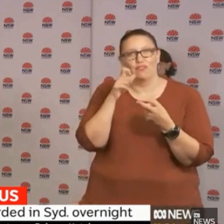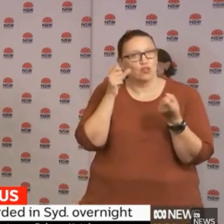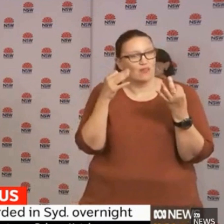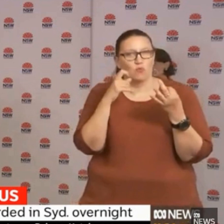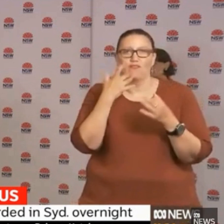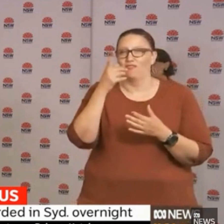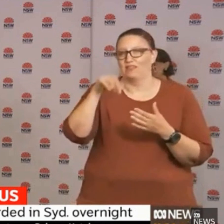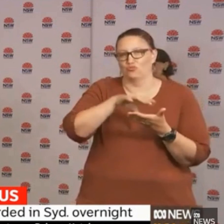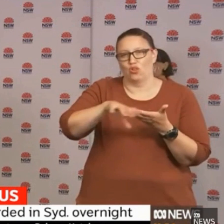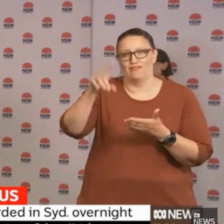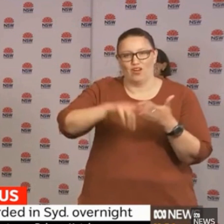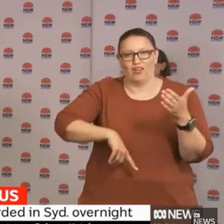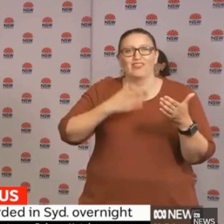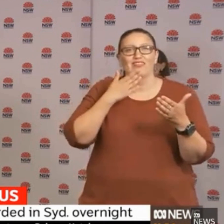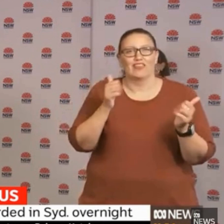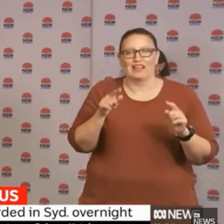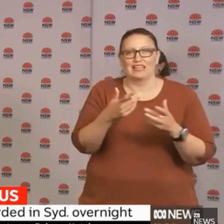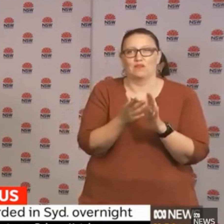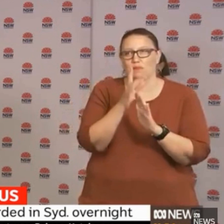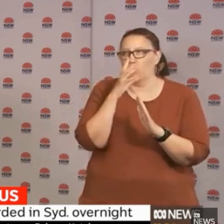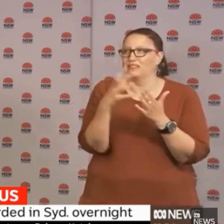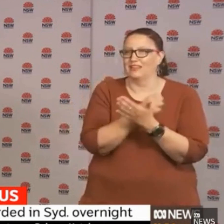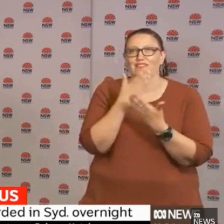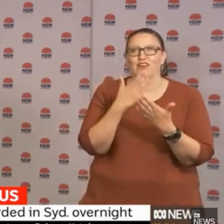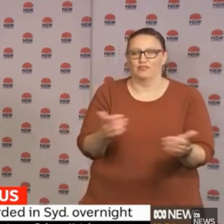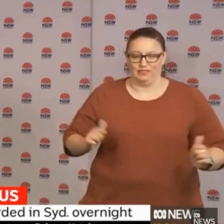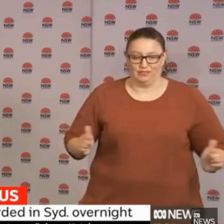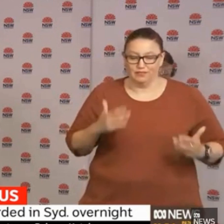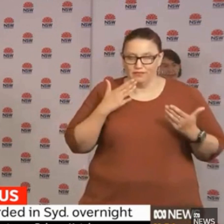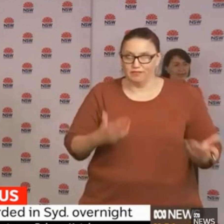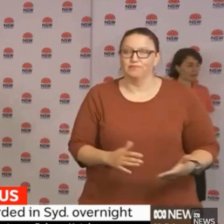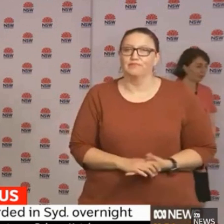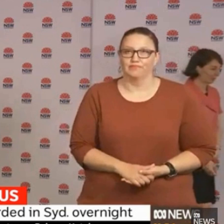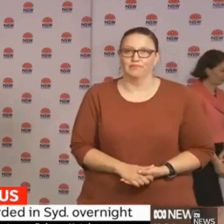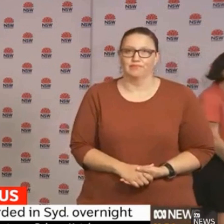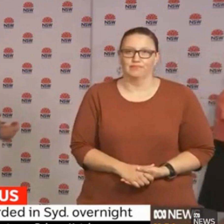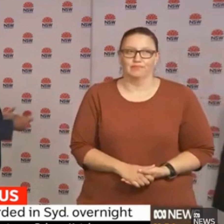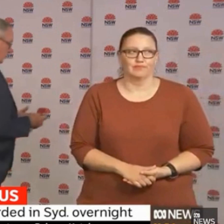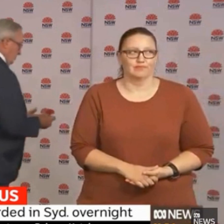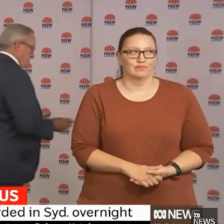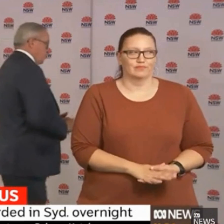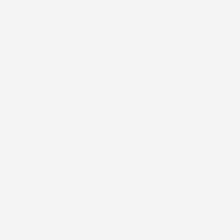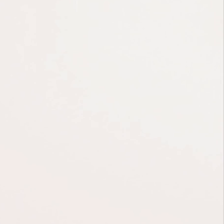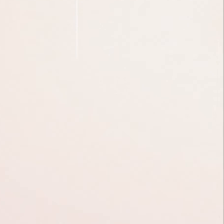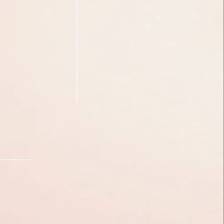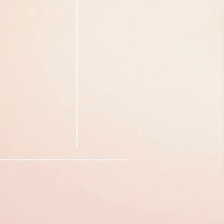run the risk of a $5,000 fine. That's how to keep people safe. Thank you. Thank you, everybody. Thank you. Thank you.